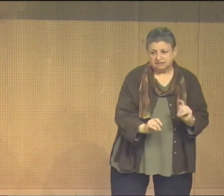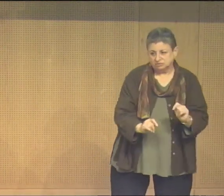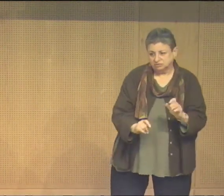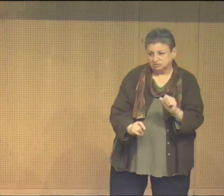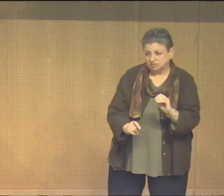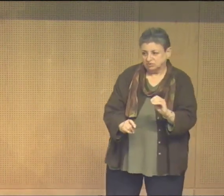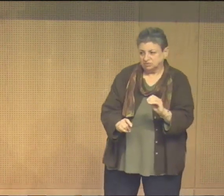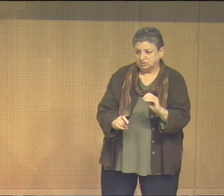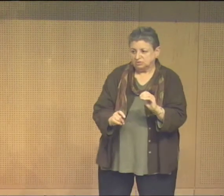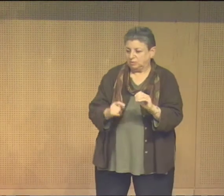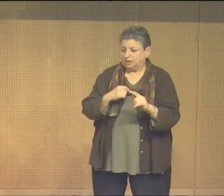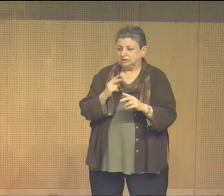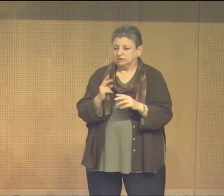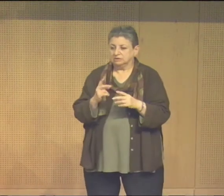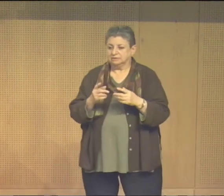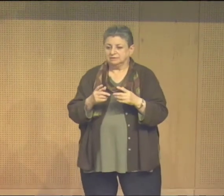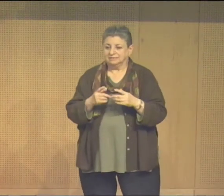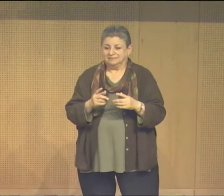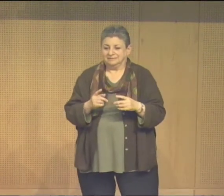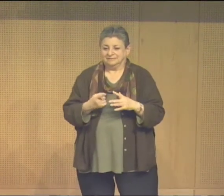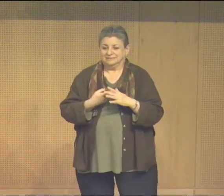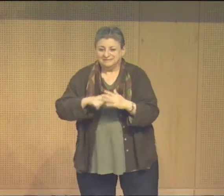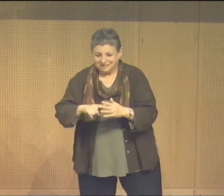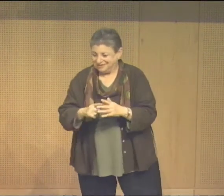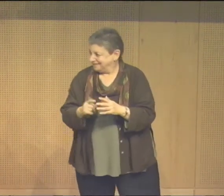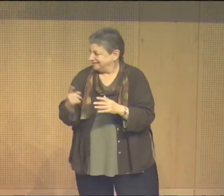allow it. So we don't have it in the book with real stamps.